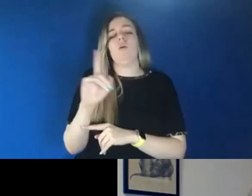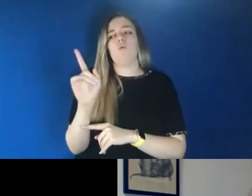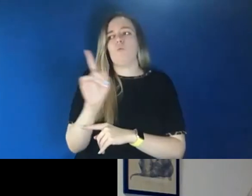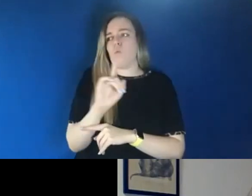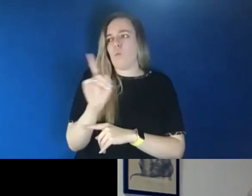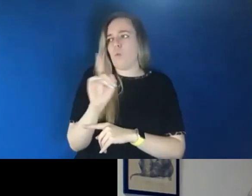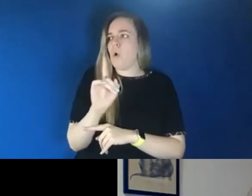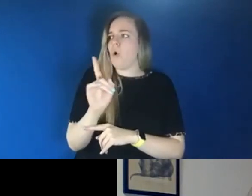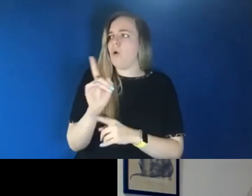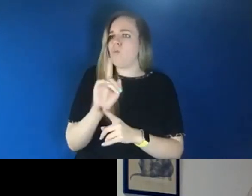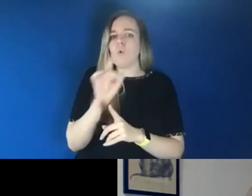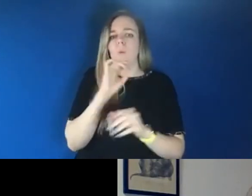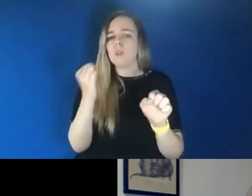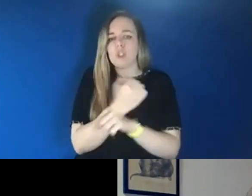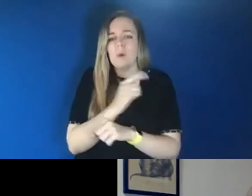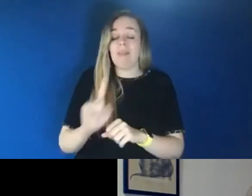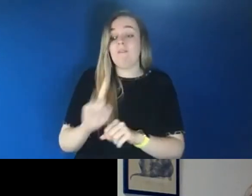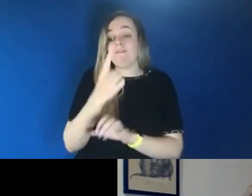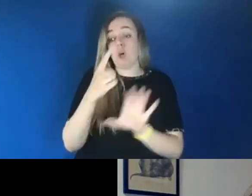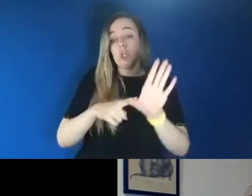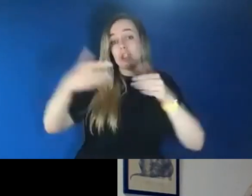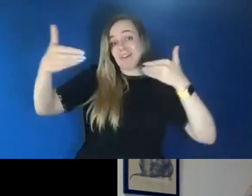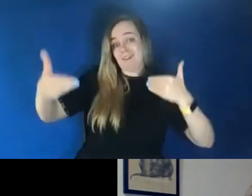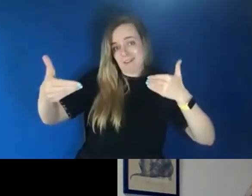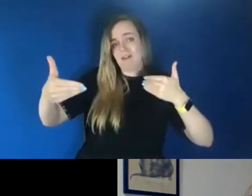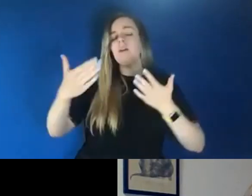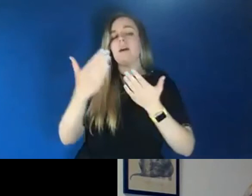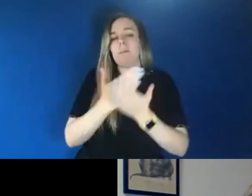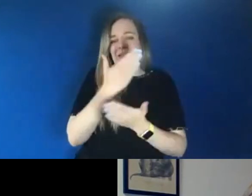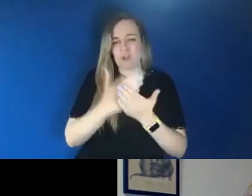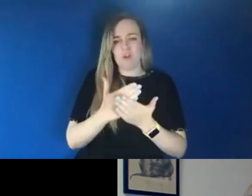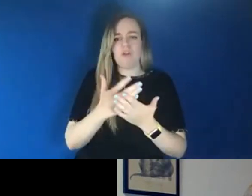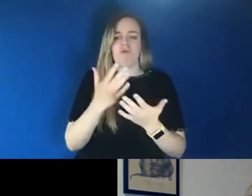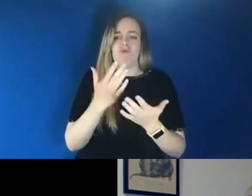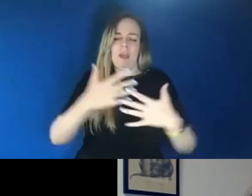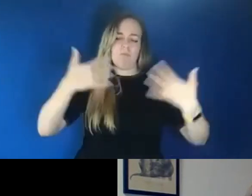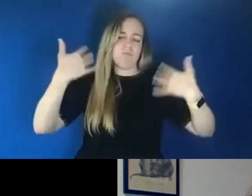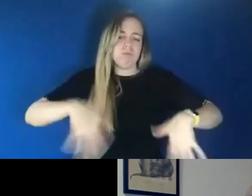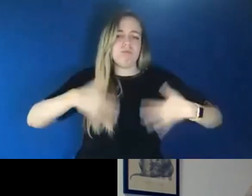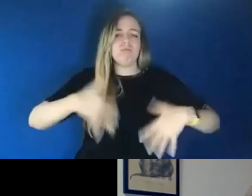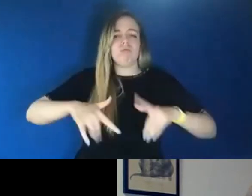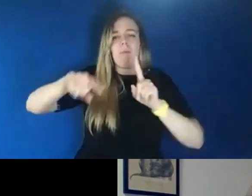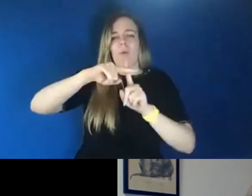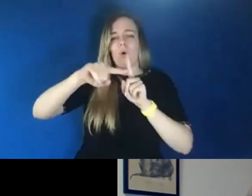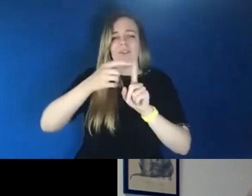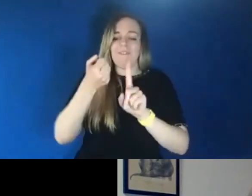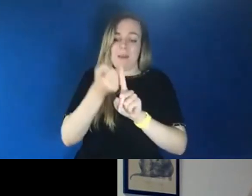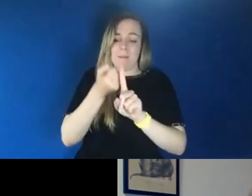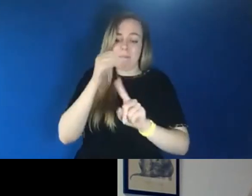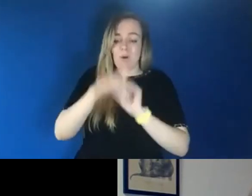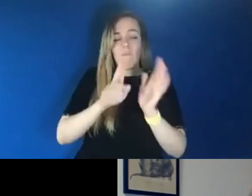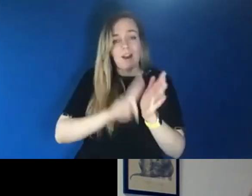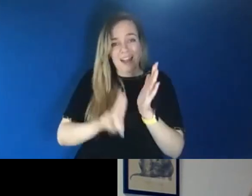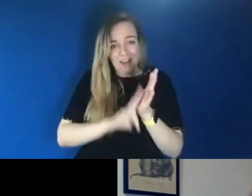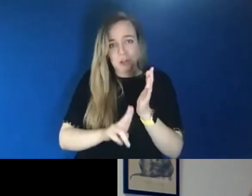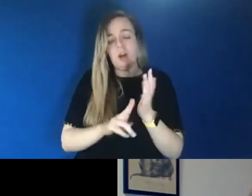what's the thing you would do in the first year to have a really demonstrable positive impact on nature? And how